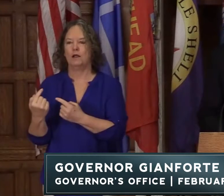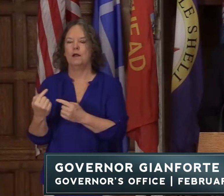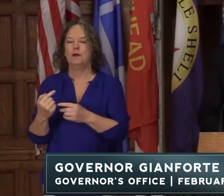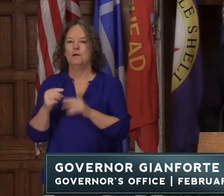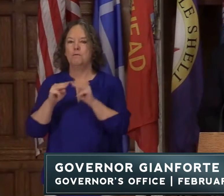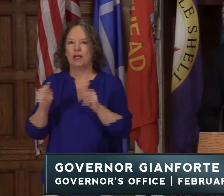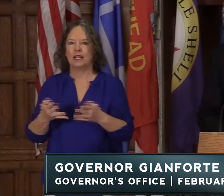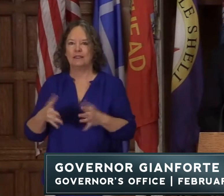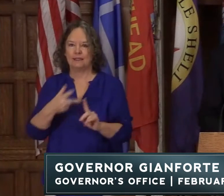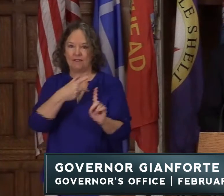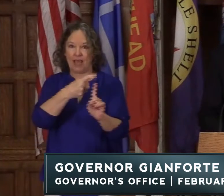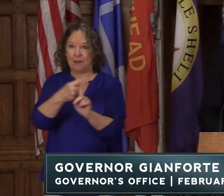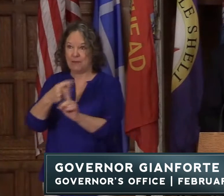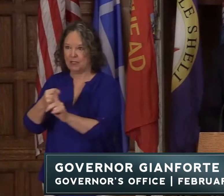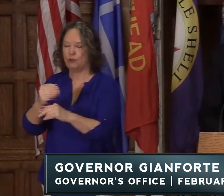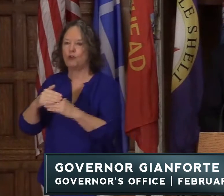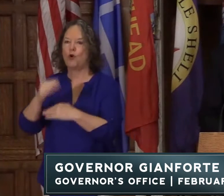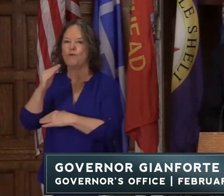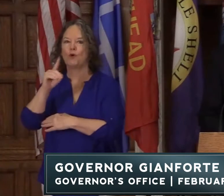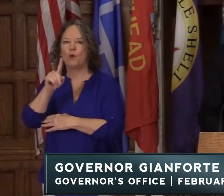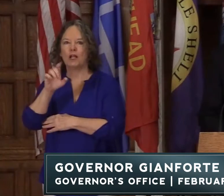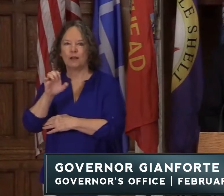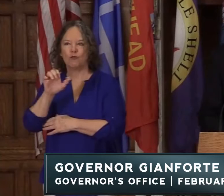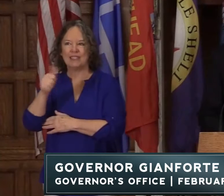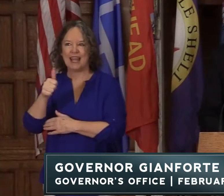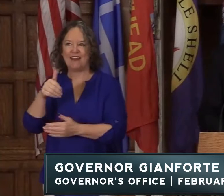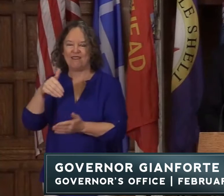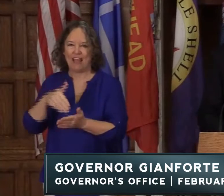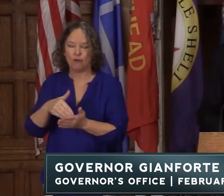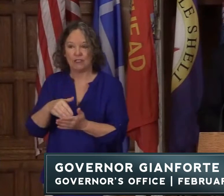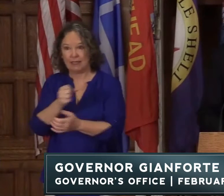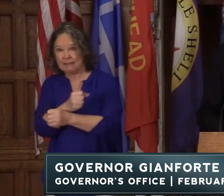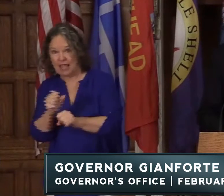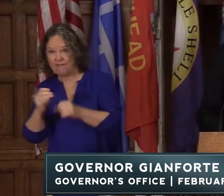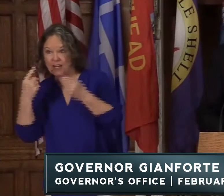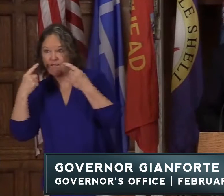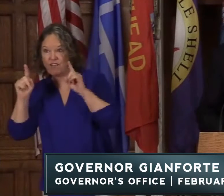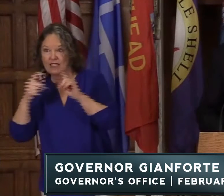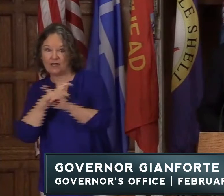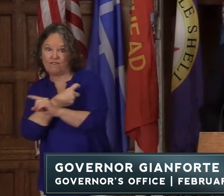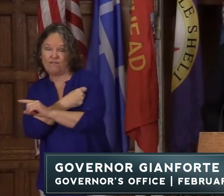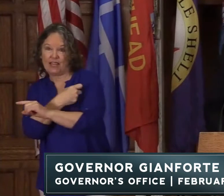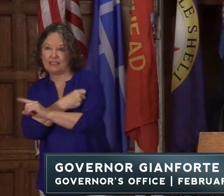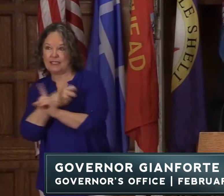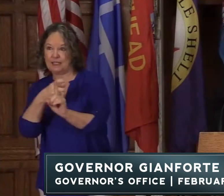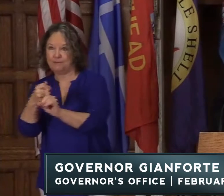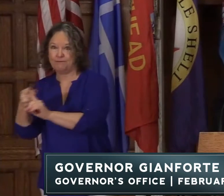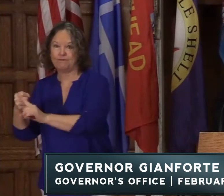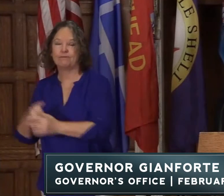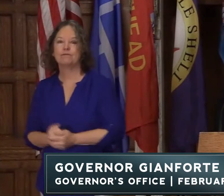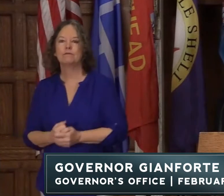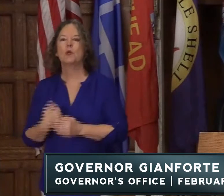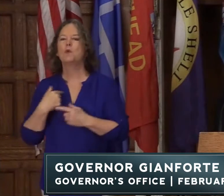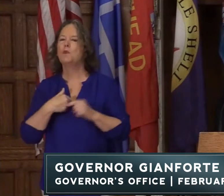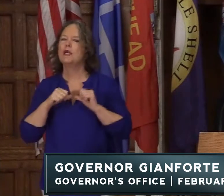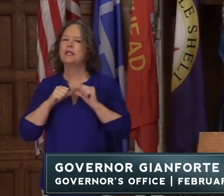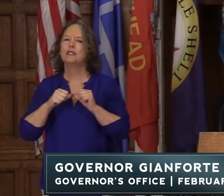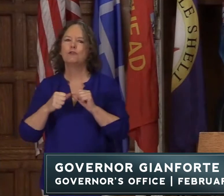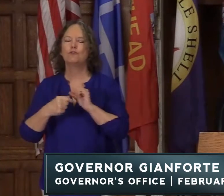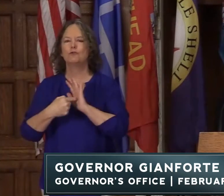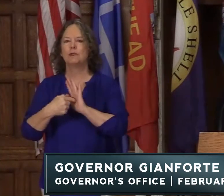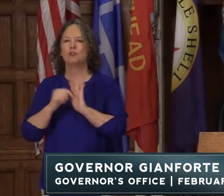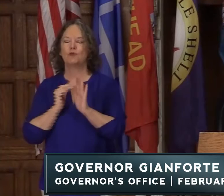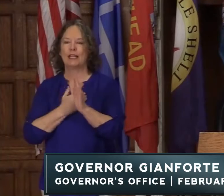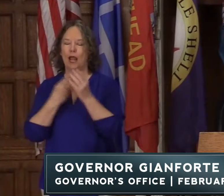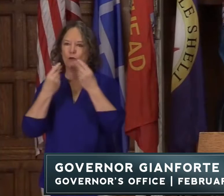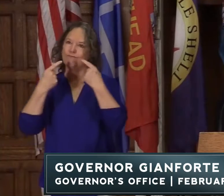Montanans have administered over 110,000 safe and effective vaccine doses. We continue to demonstrate our